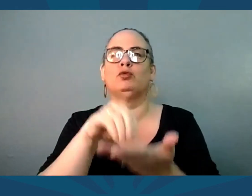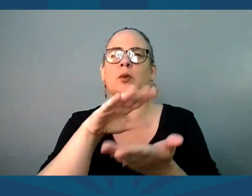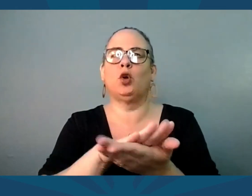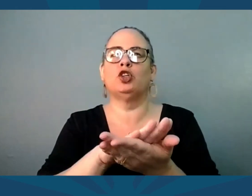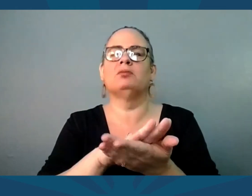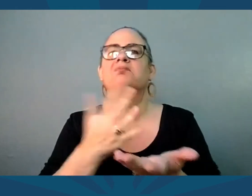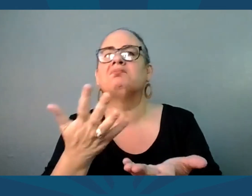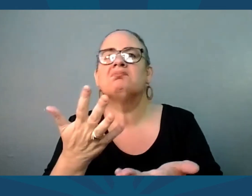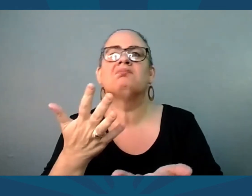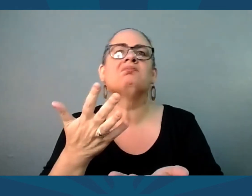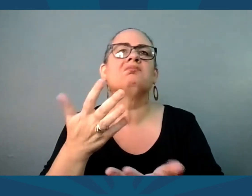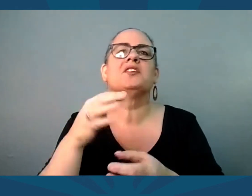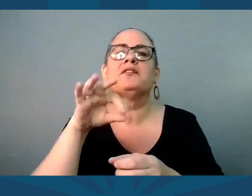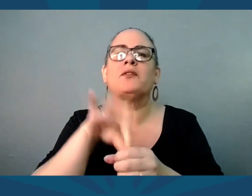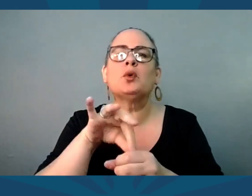recorder,